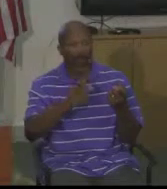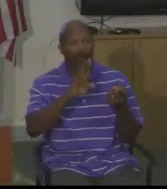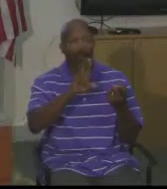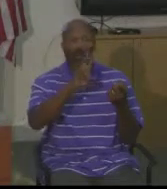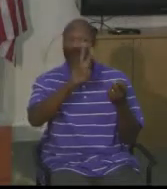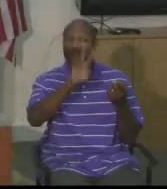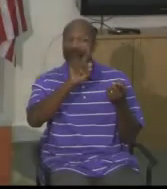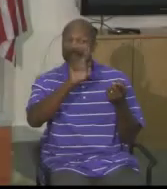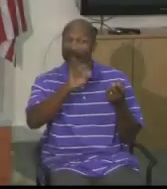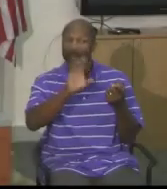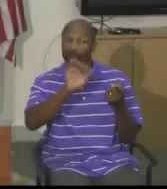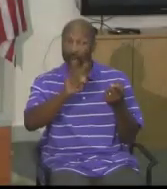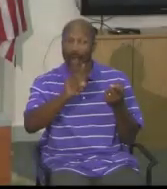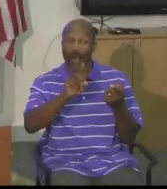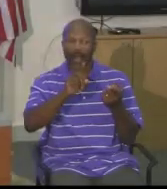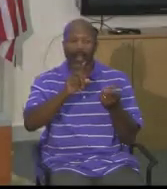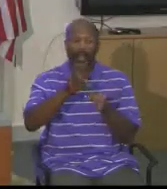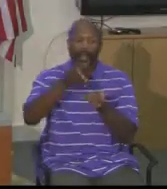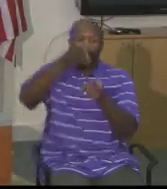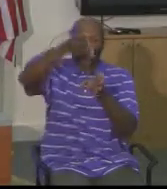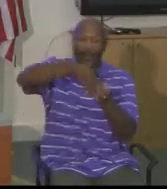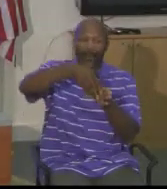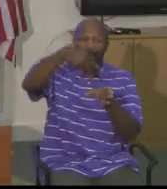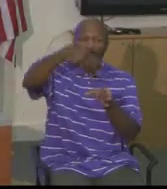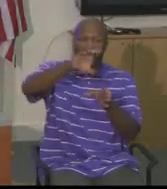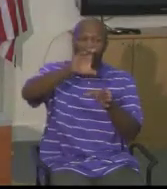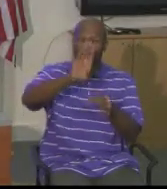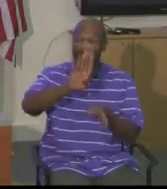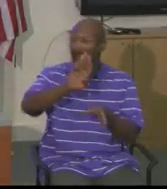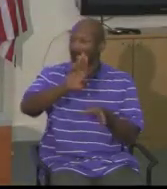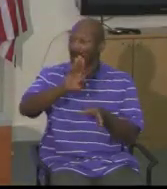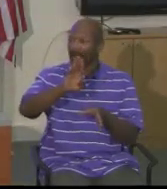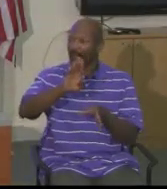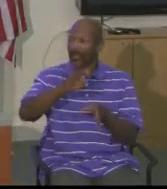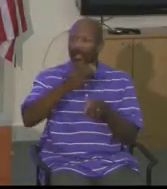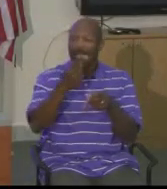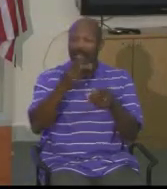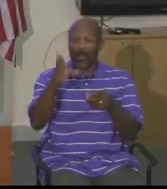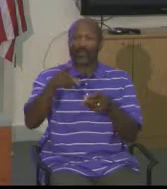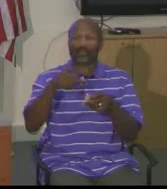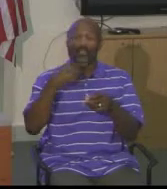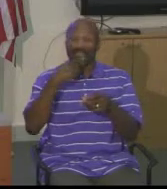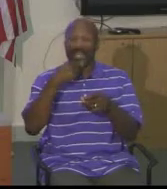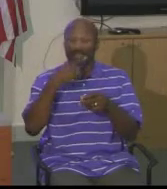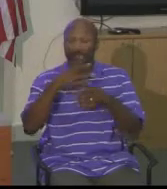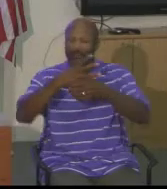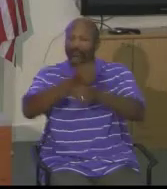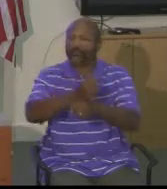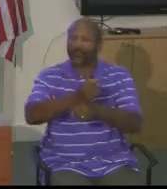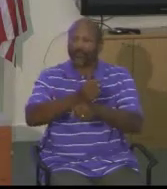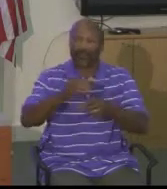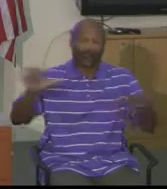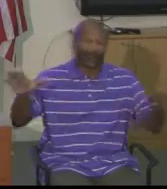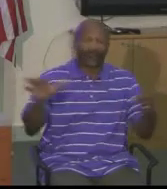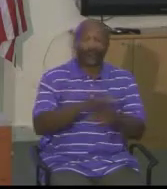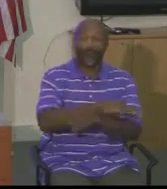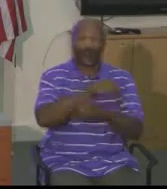card. Insert the PCB into the slot. They'll use the shorthand instead of saying.